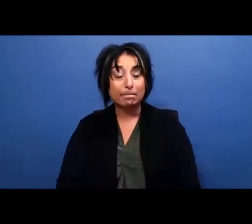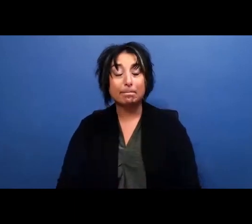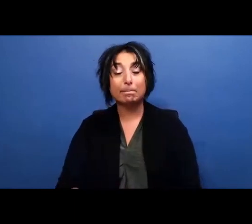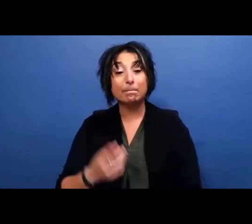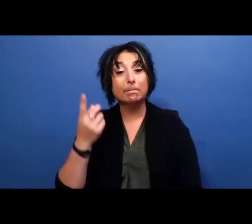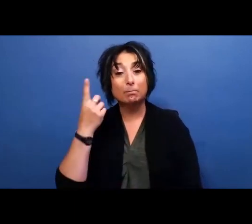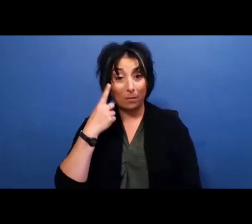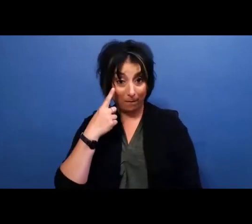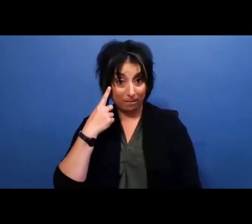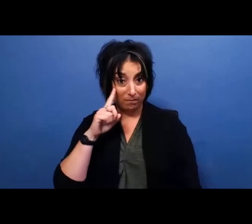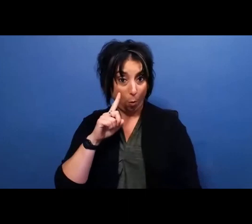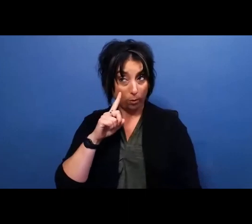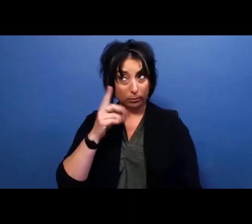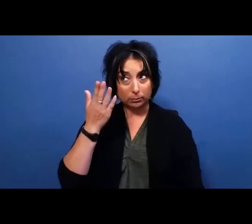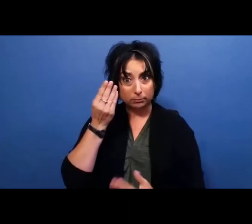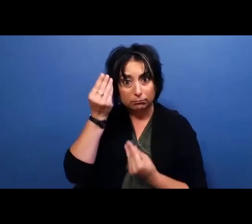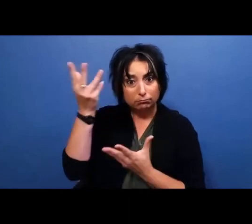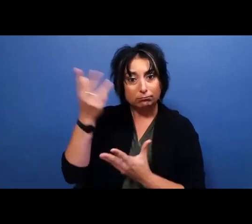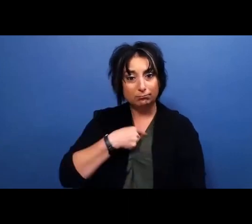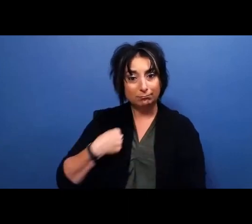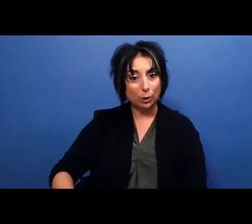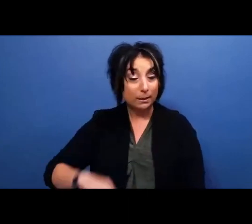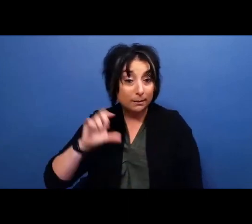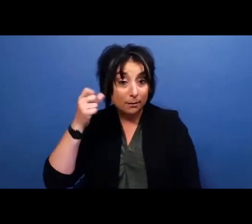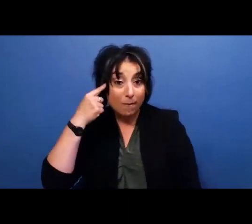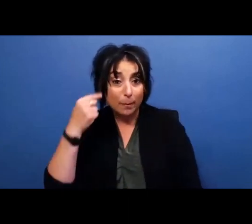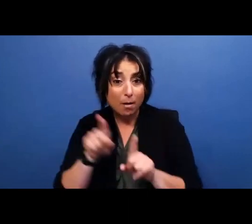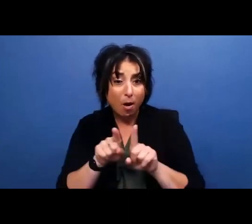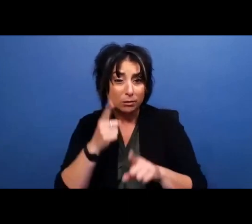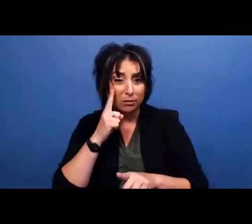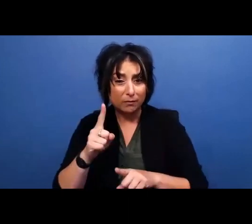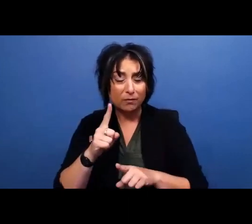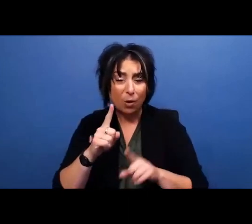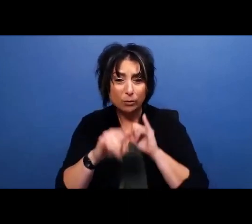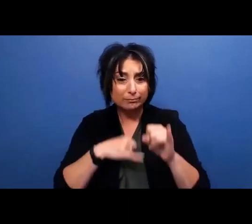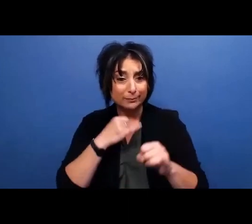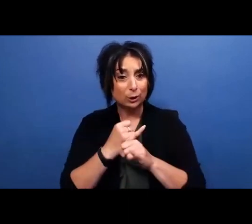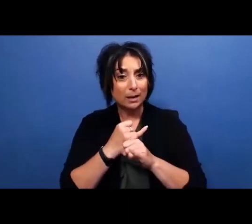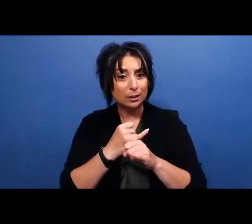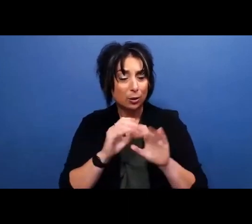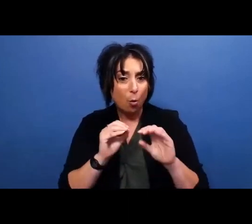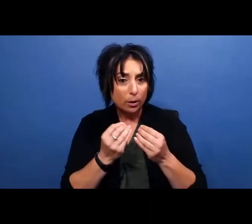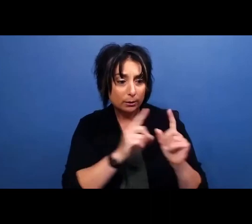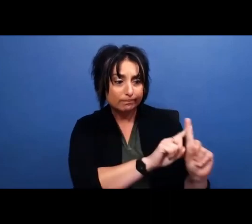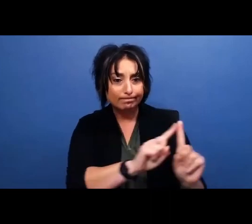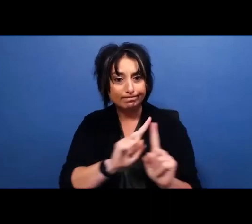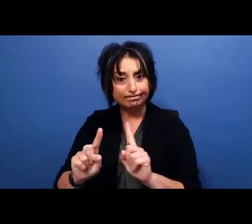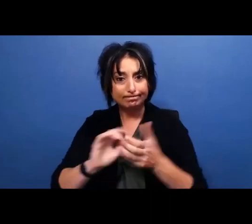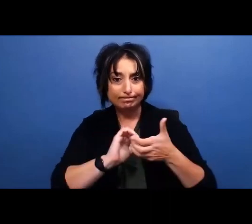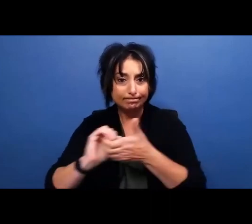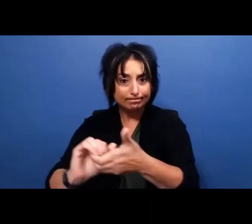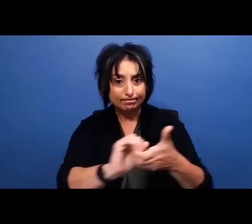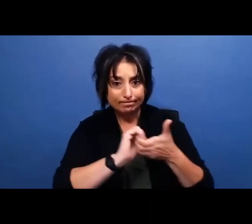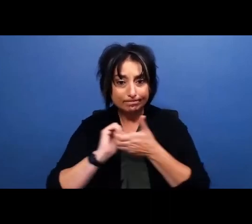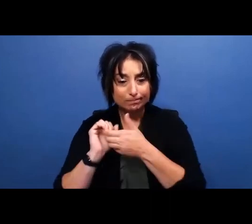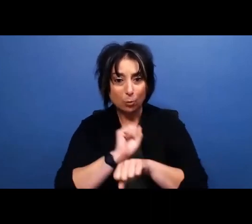for the Chinese government and for international organizations working together between